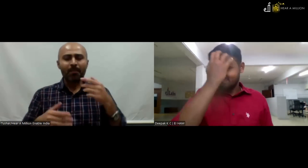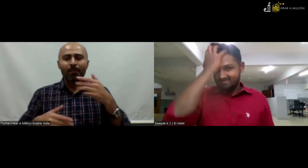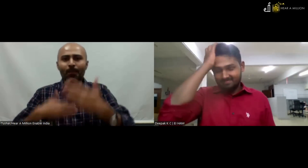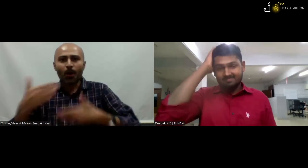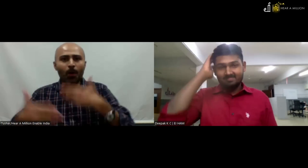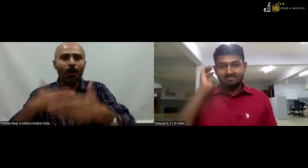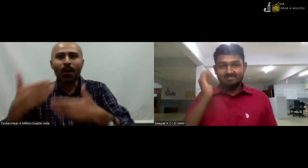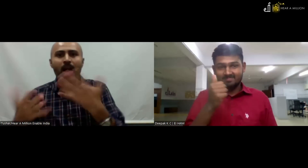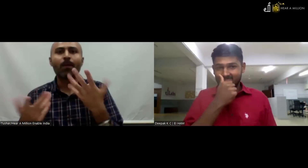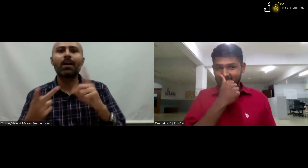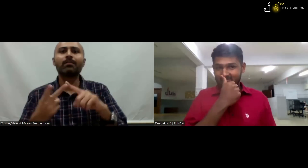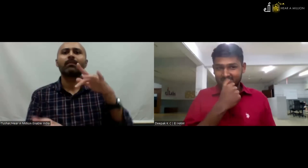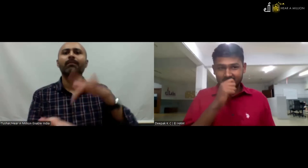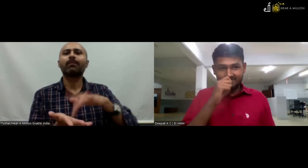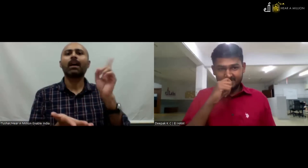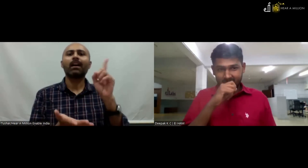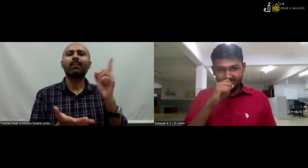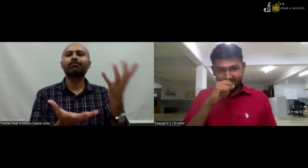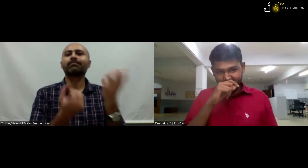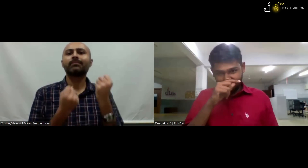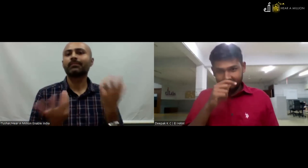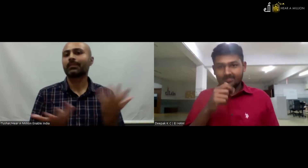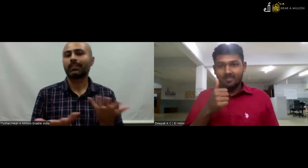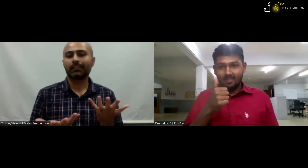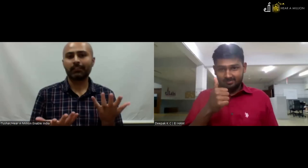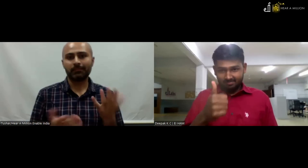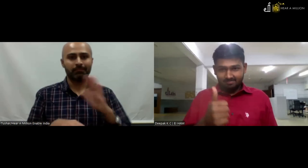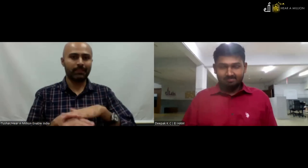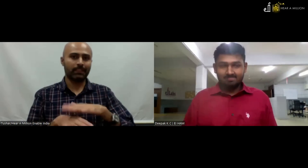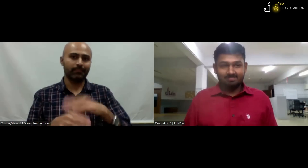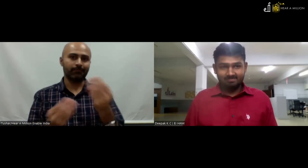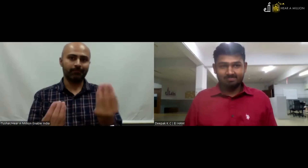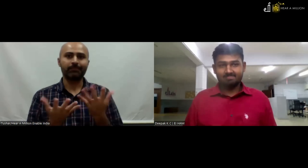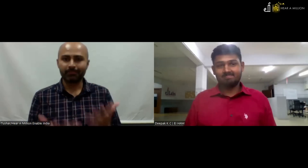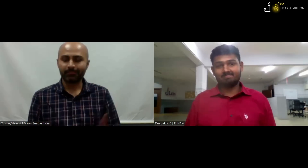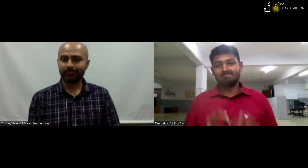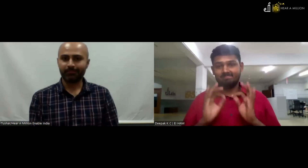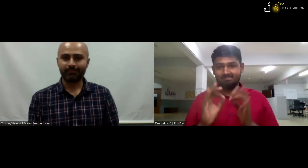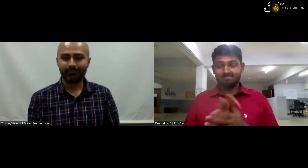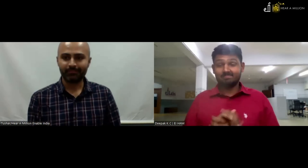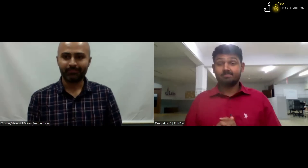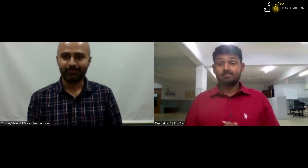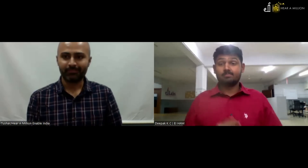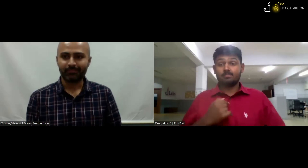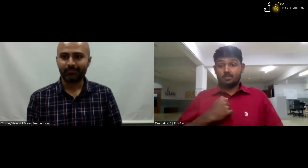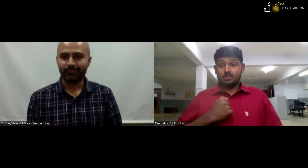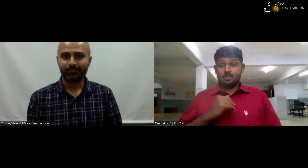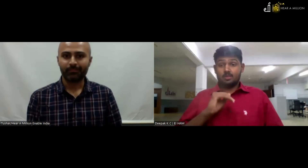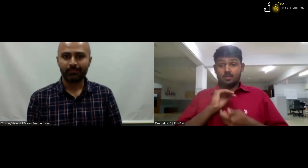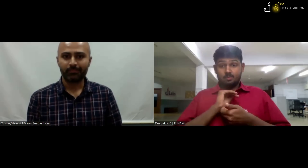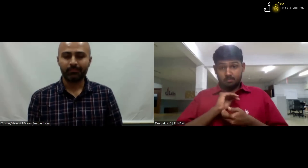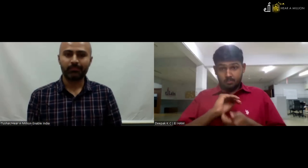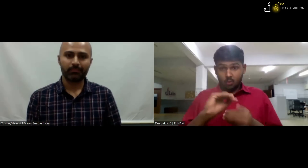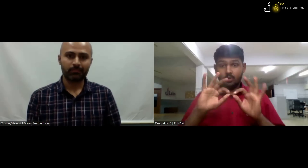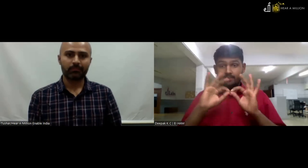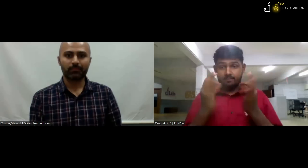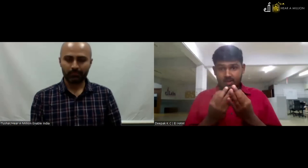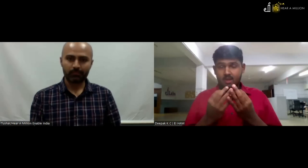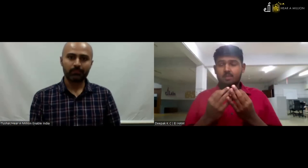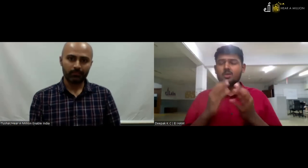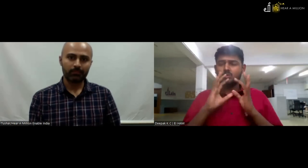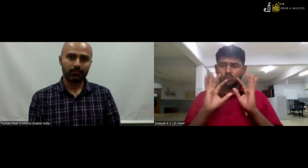Deepak, you got your license. Can you tell us how you managed? What was the process? Where did you go? Share your experiences. Yeah, sure.